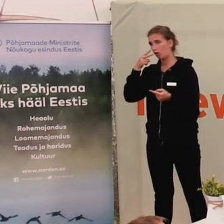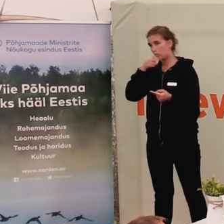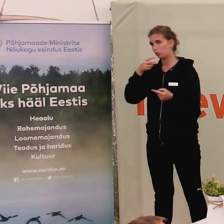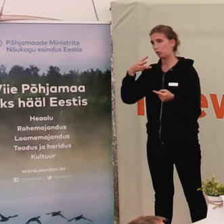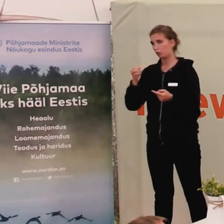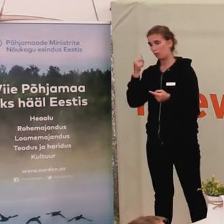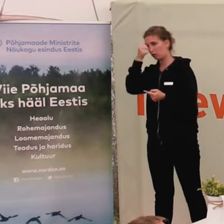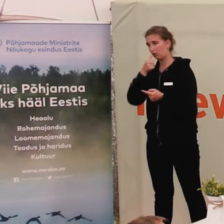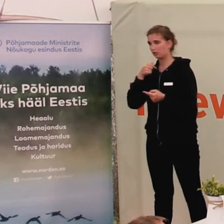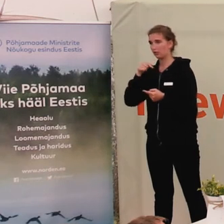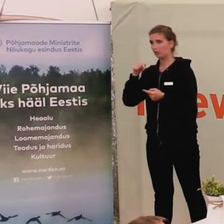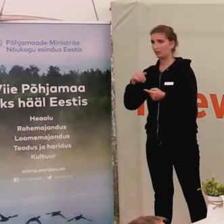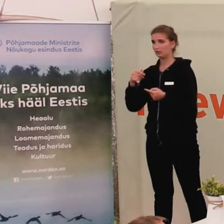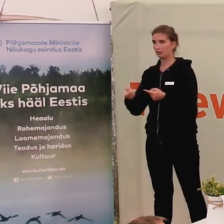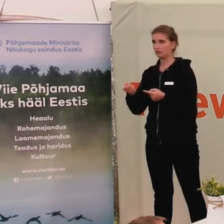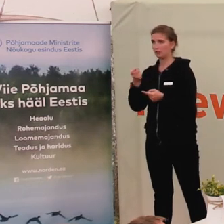we do under that cap?